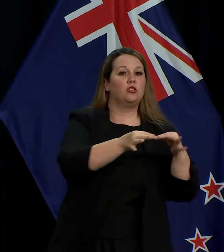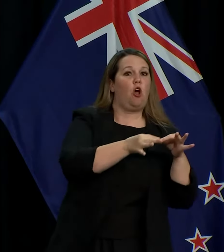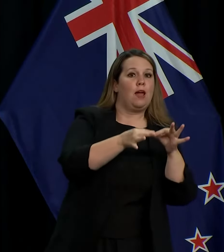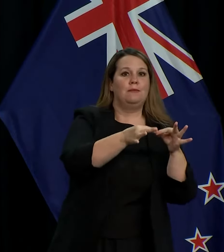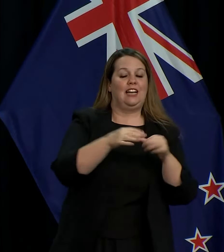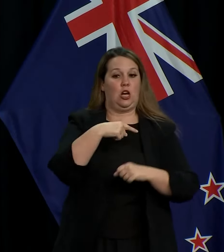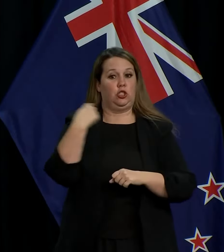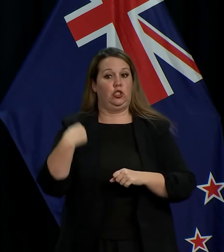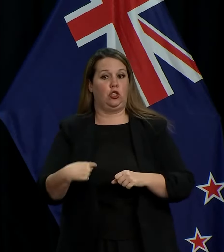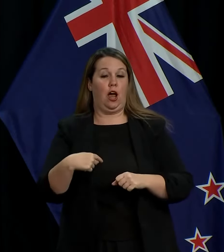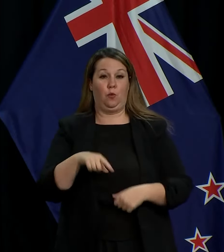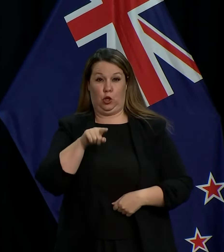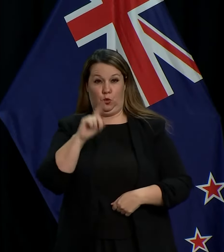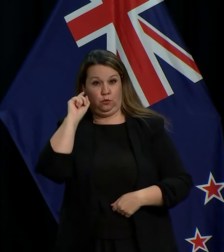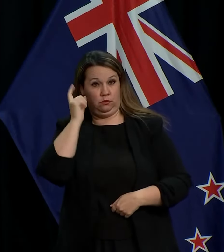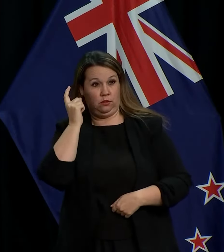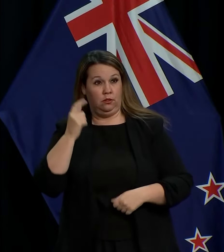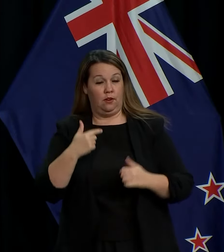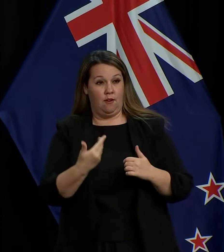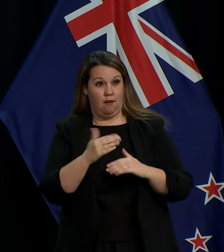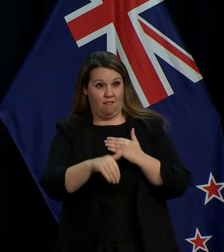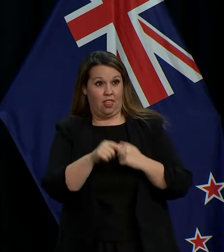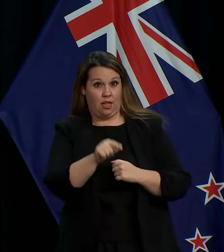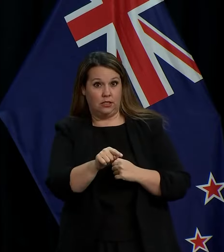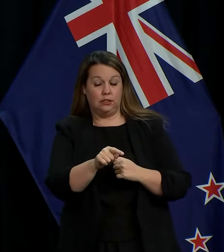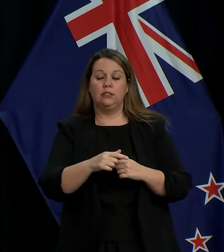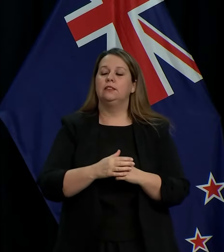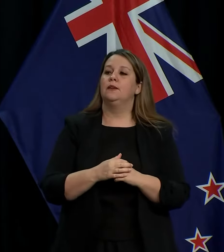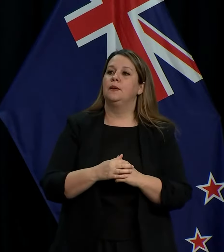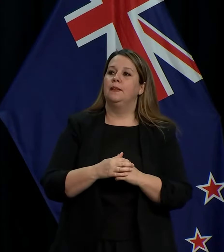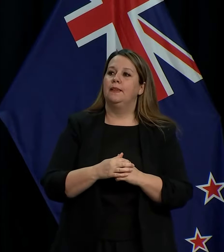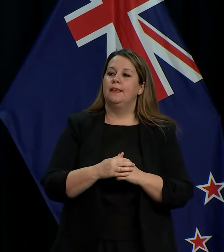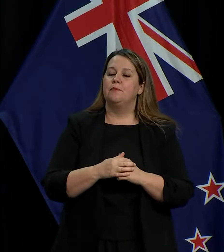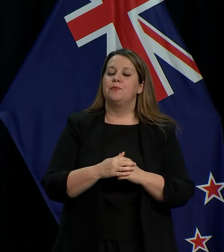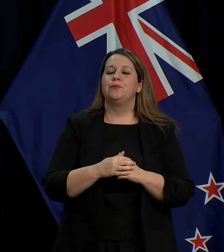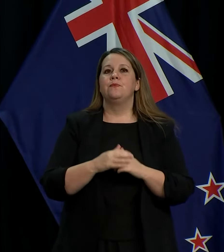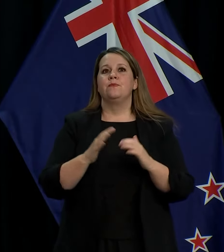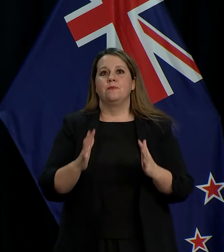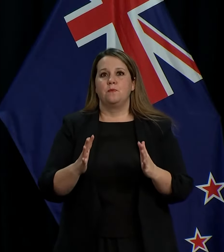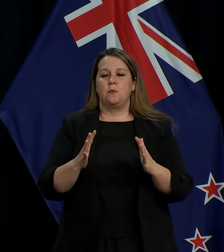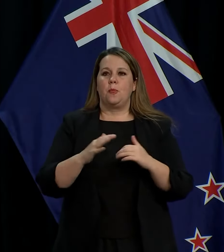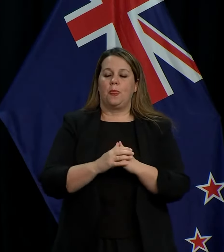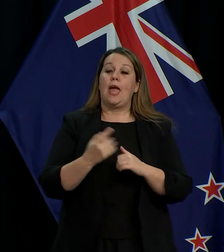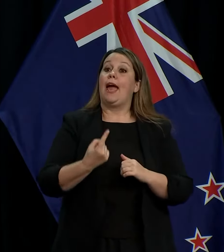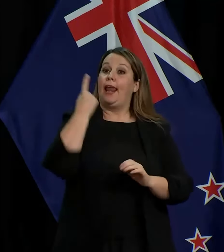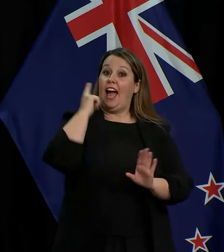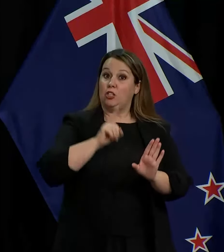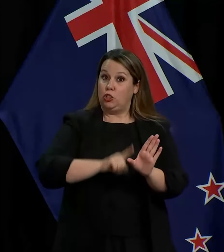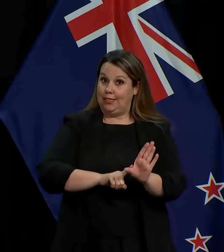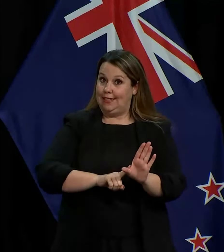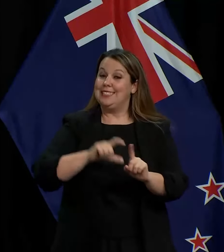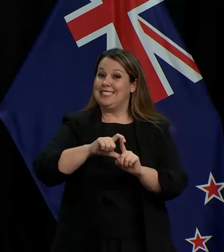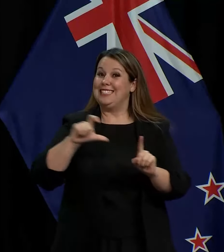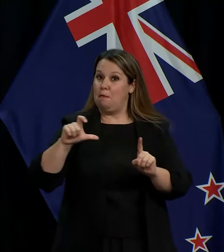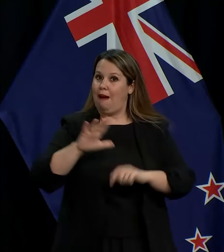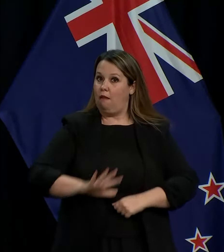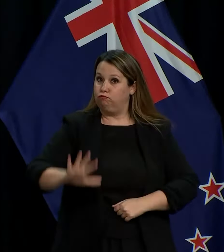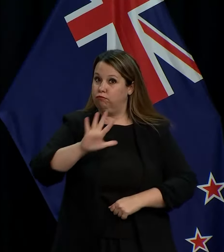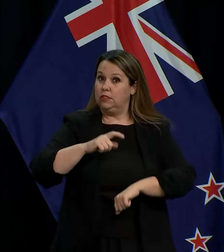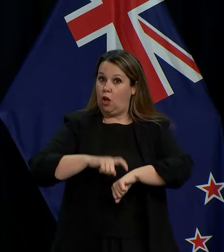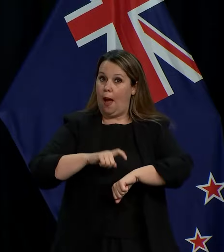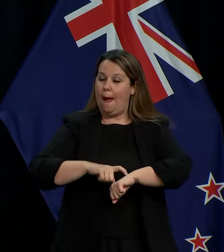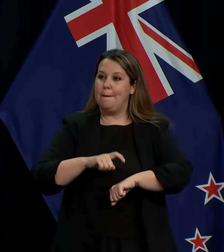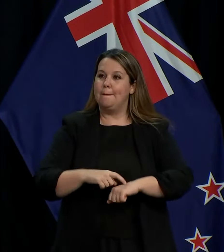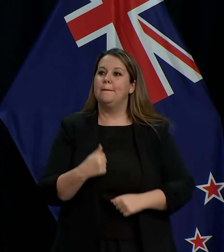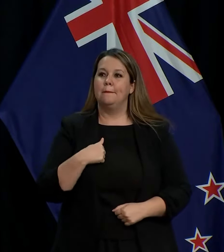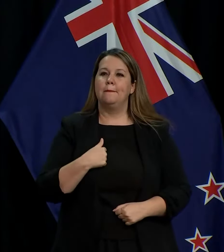I don't know if I would, so look, certainly, as I say, from the end of last year, you could see